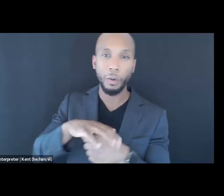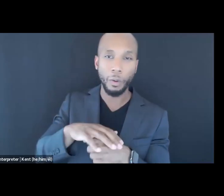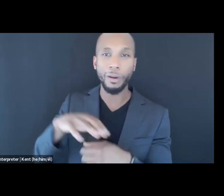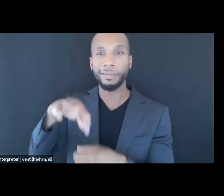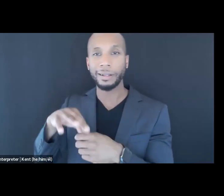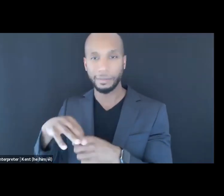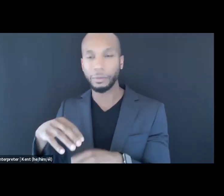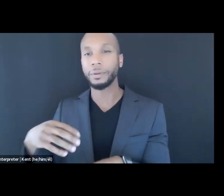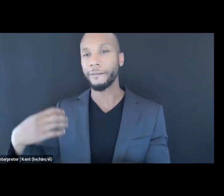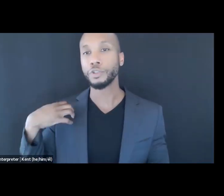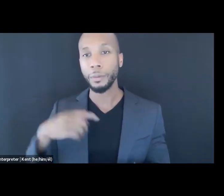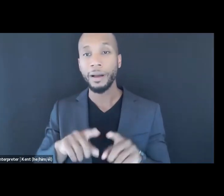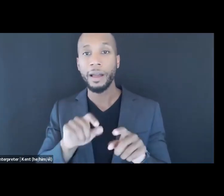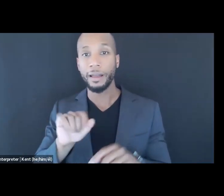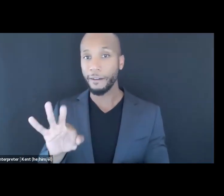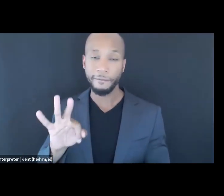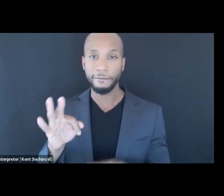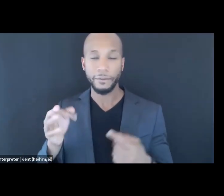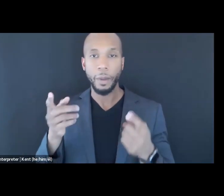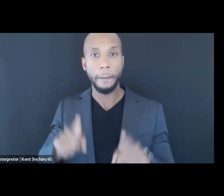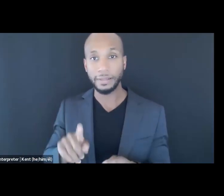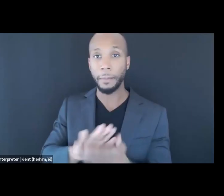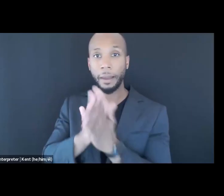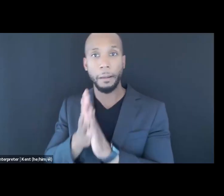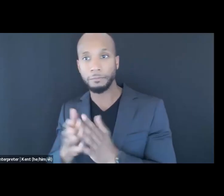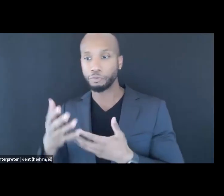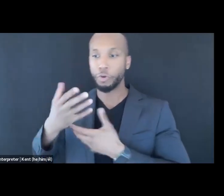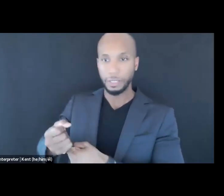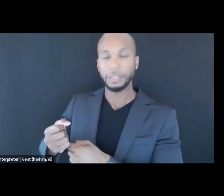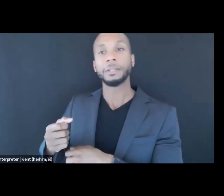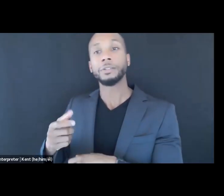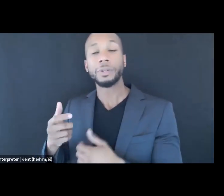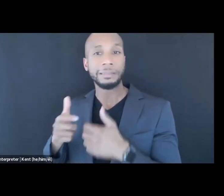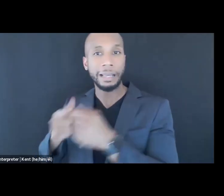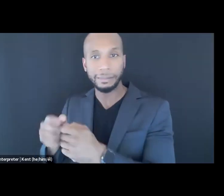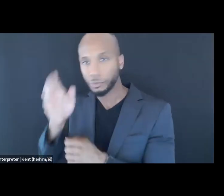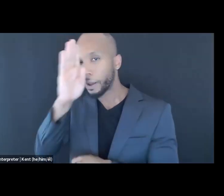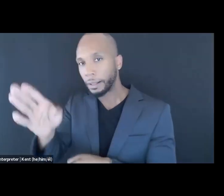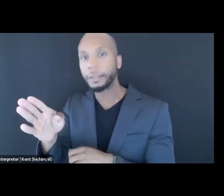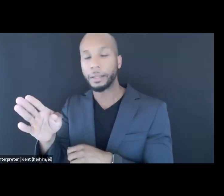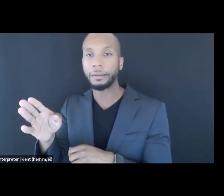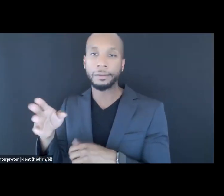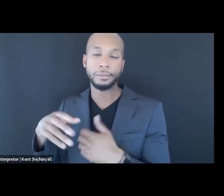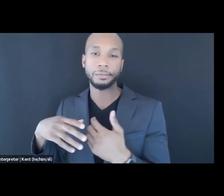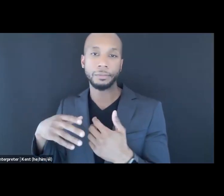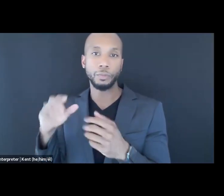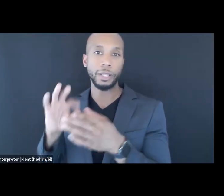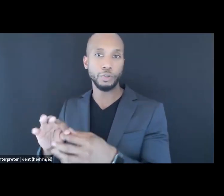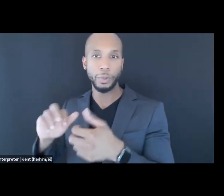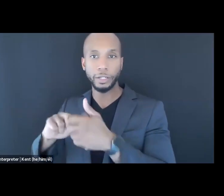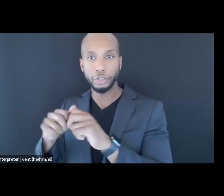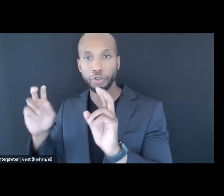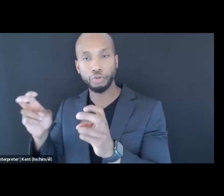elected officials, but if you do this enough, you get to a point where they trust you and you can send them text messages directly on issues. But